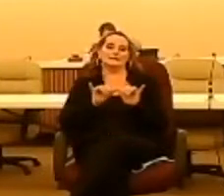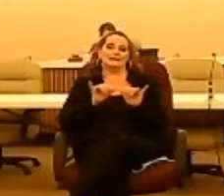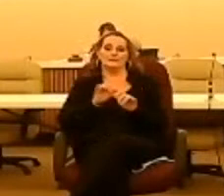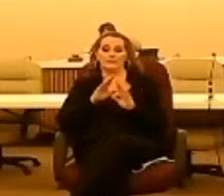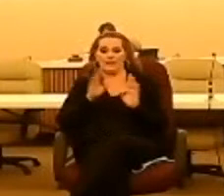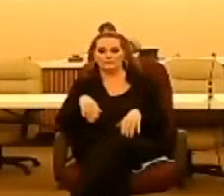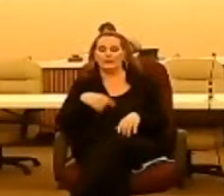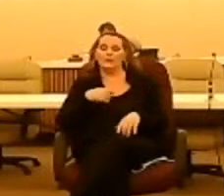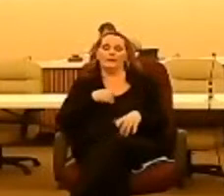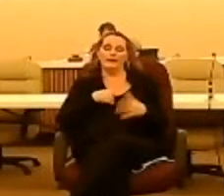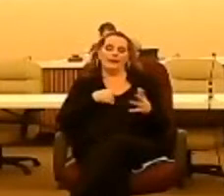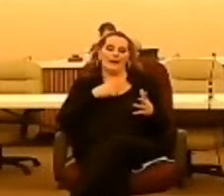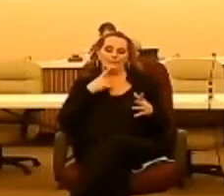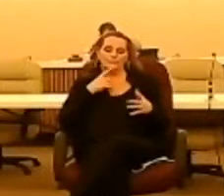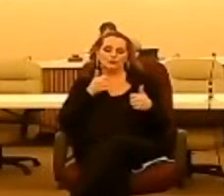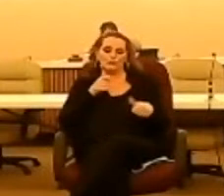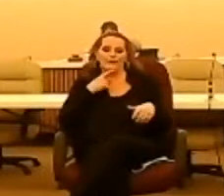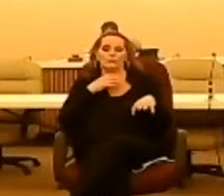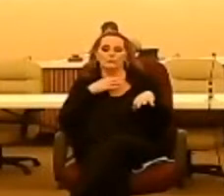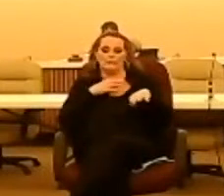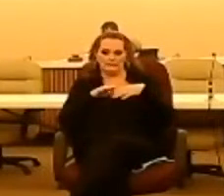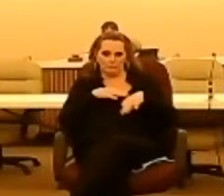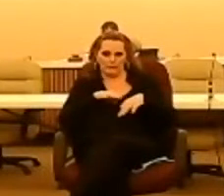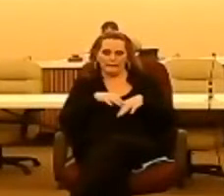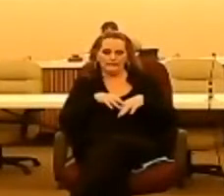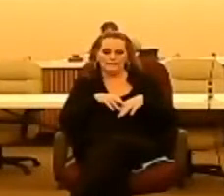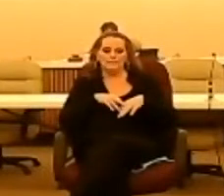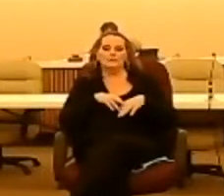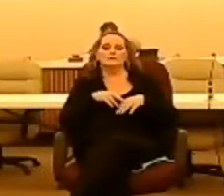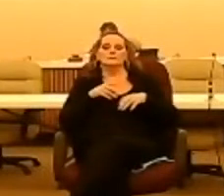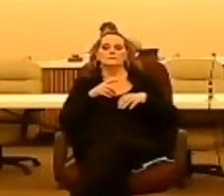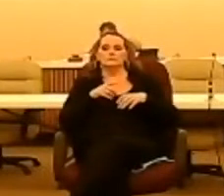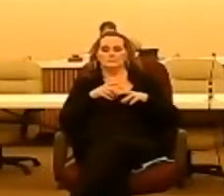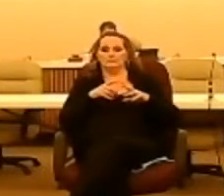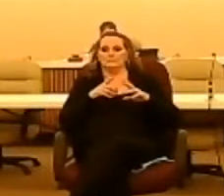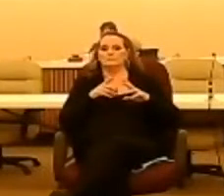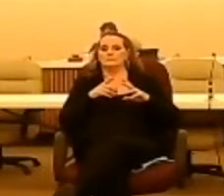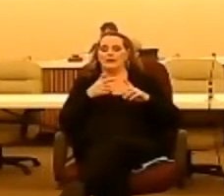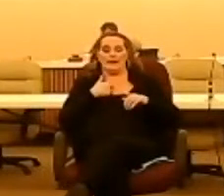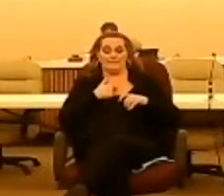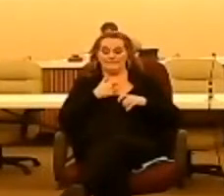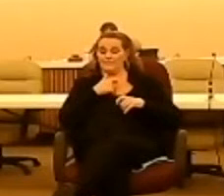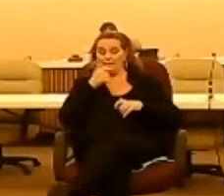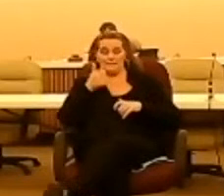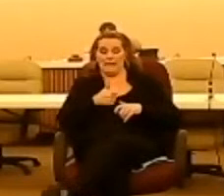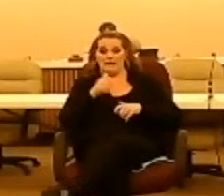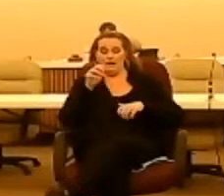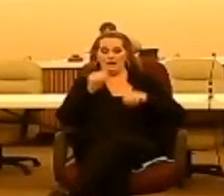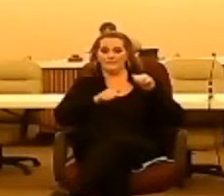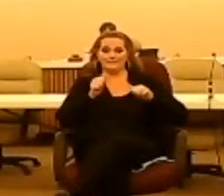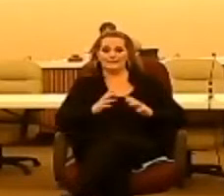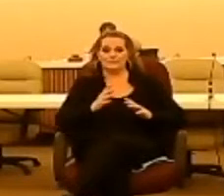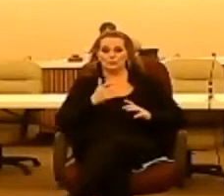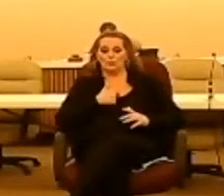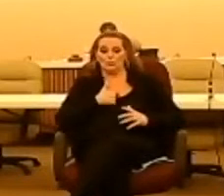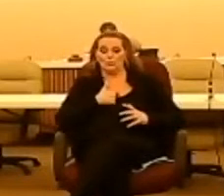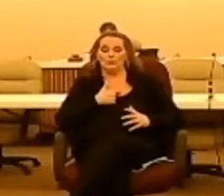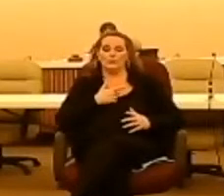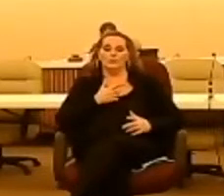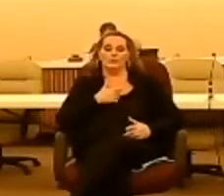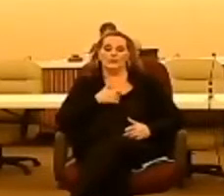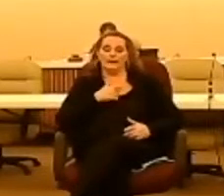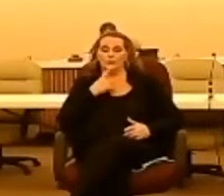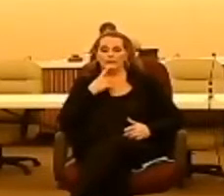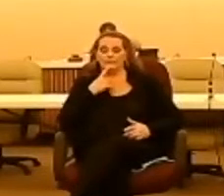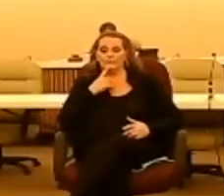saying this as best I can translate from people who actually do this for a living. I am not an assessor. I don't even play one on